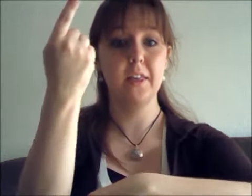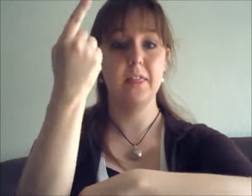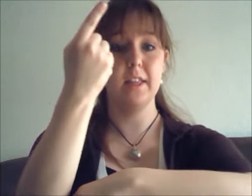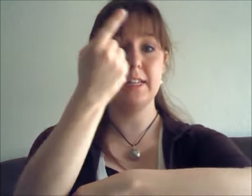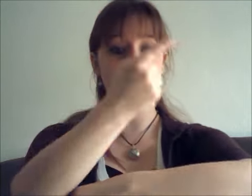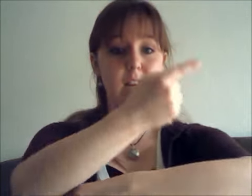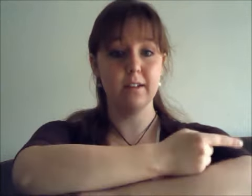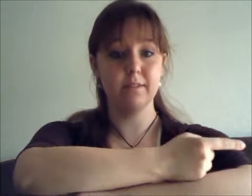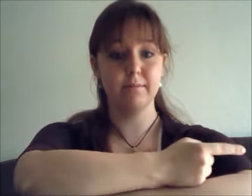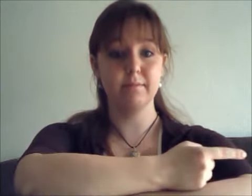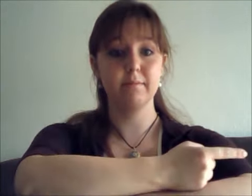the day.